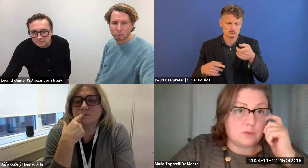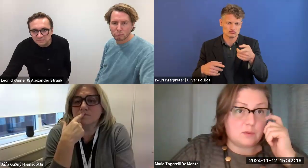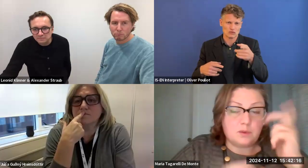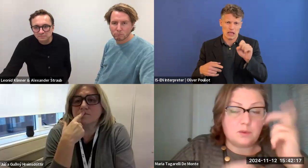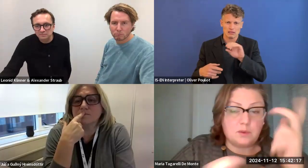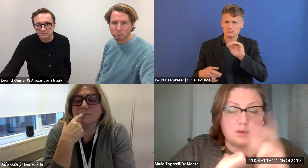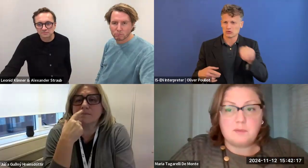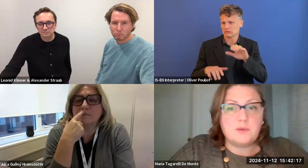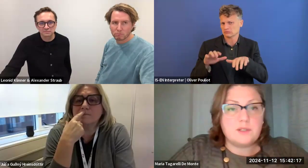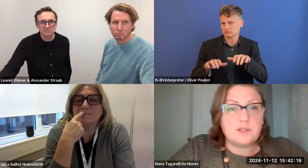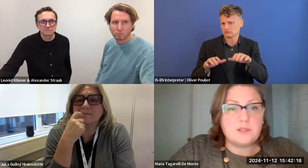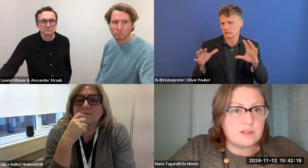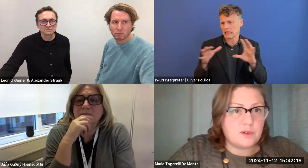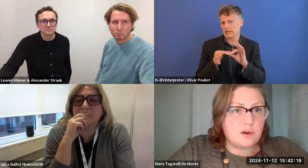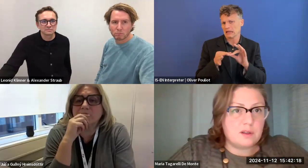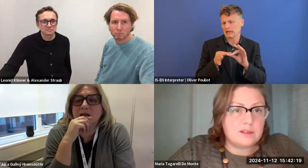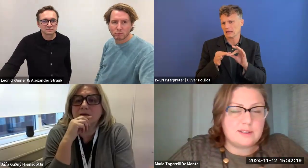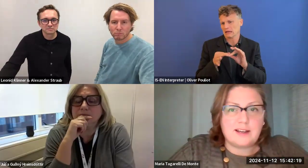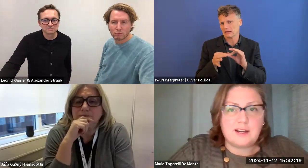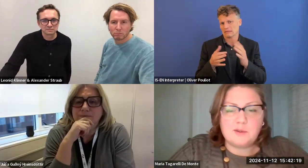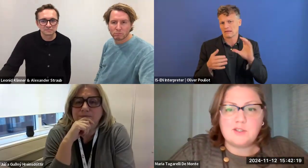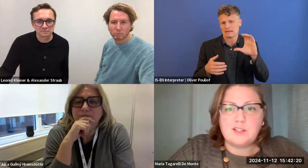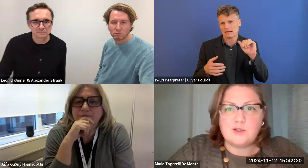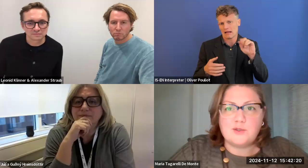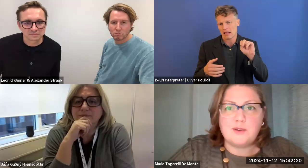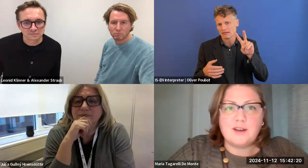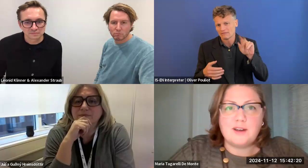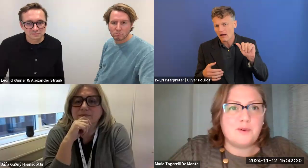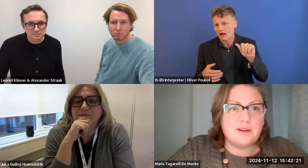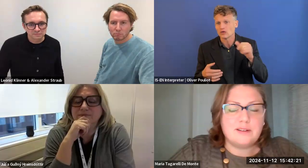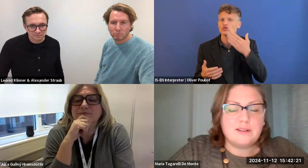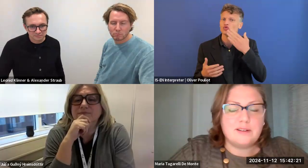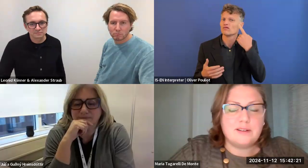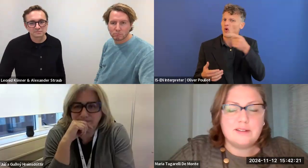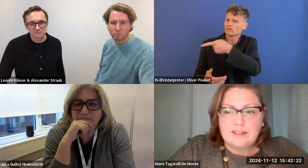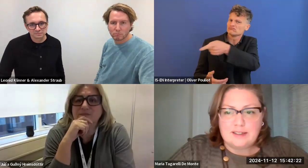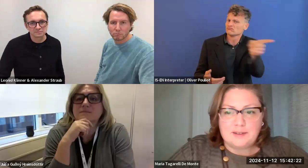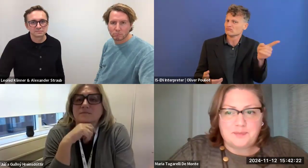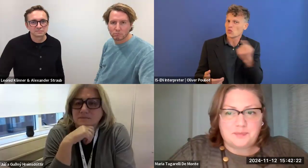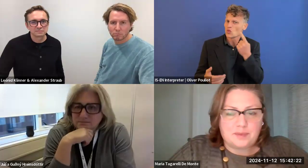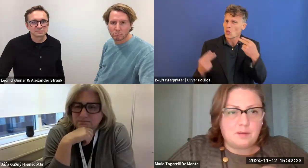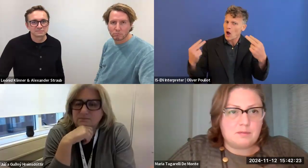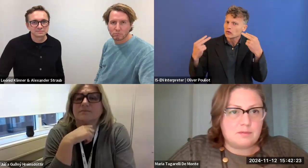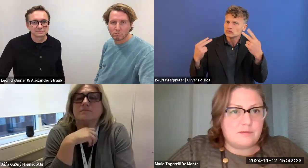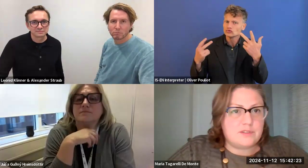a good way to find more resources for all sign language teachers to have more